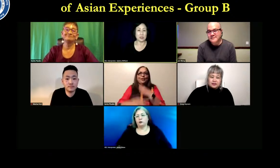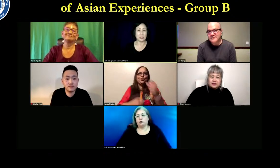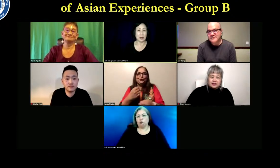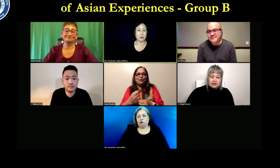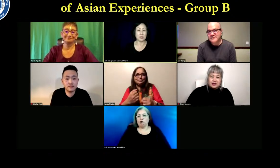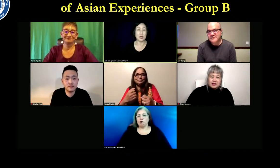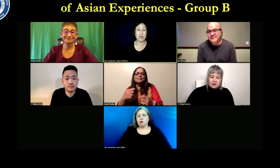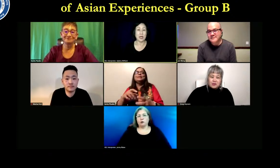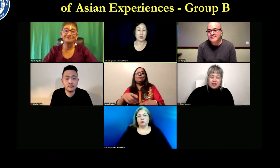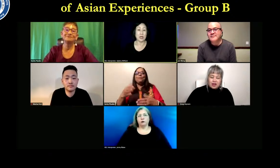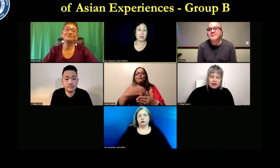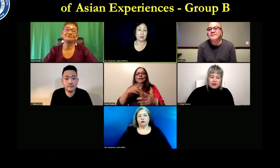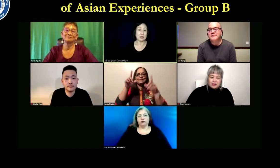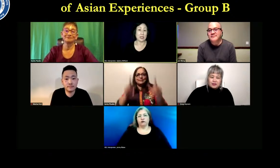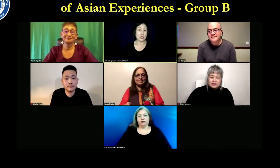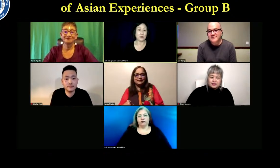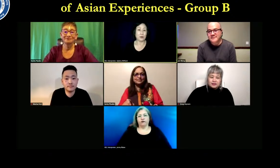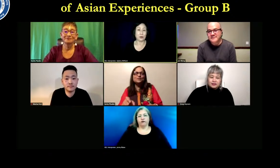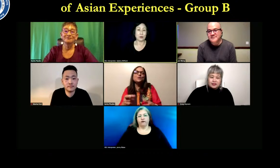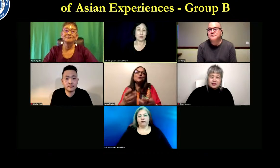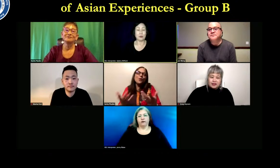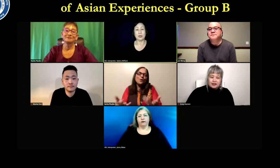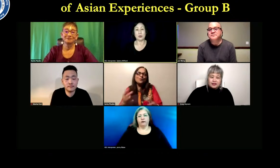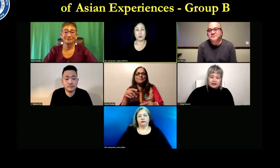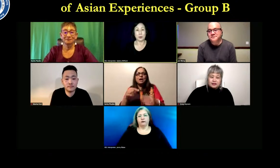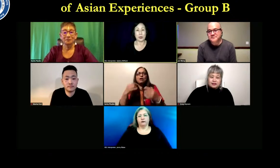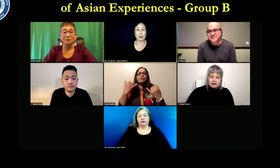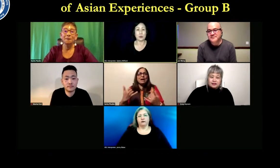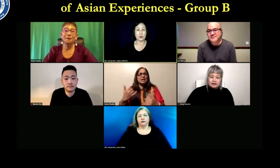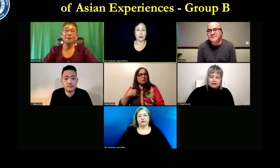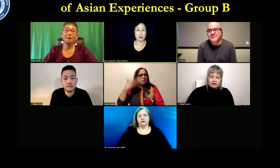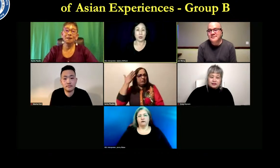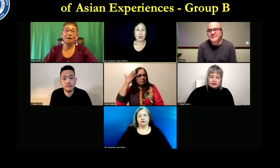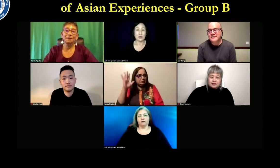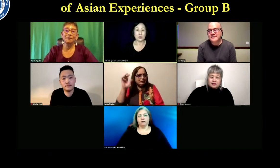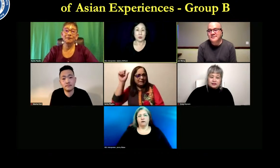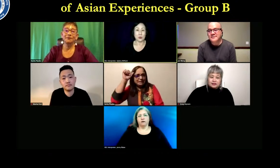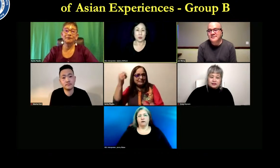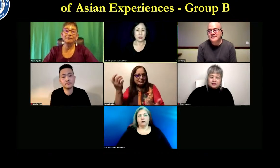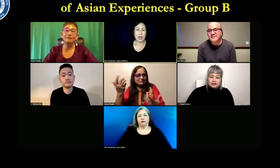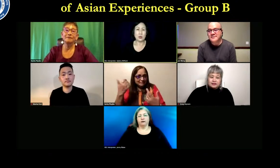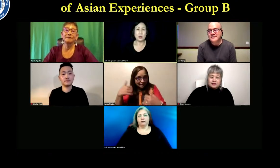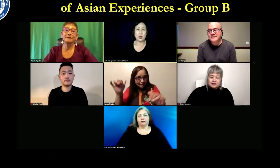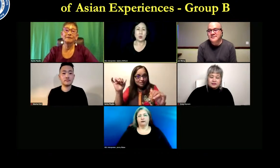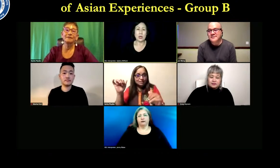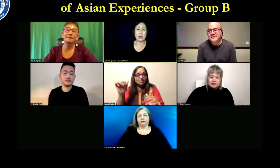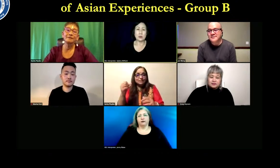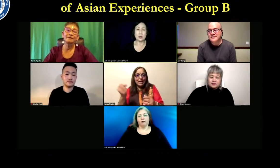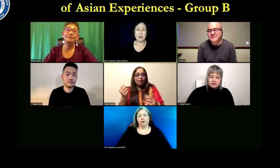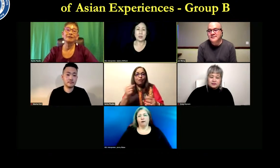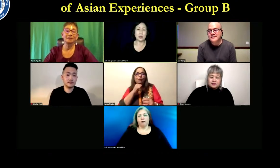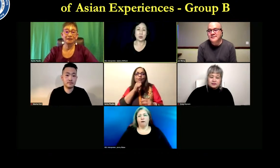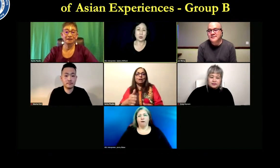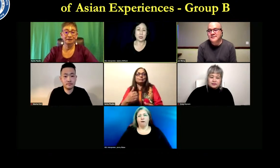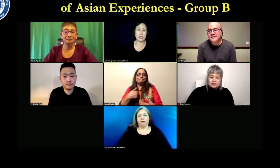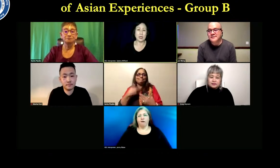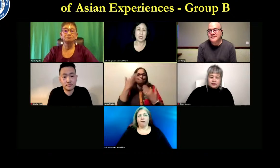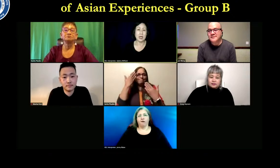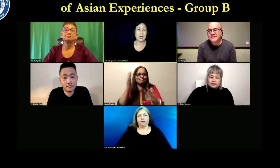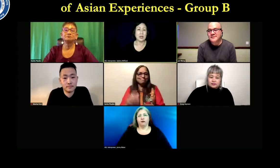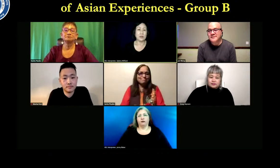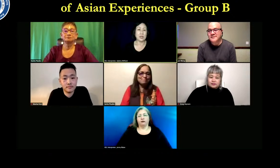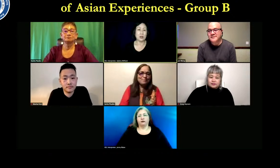those entrance exams, and you had to catch up for, you know, and prepare and so forth. So I don't know right what's happening